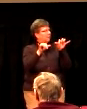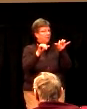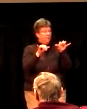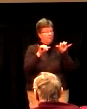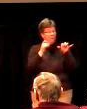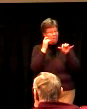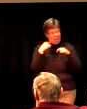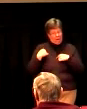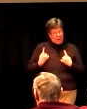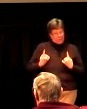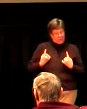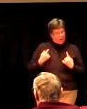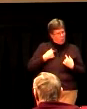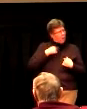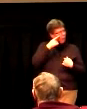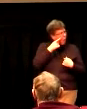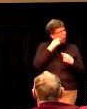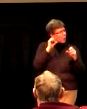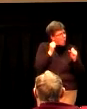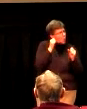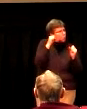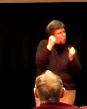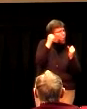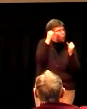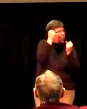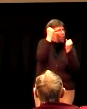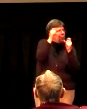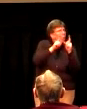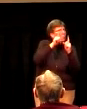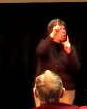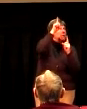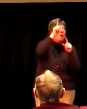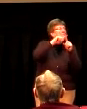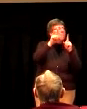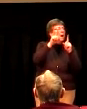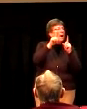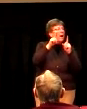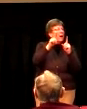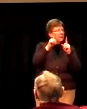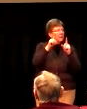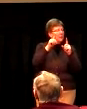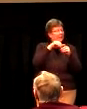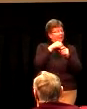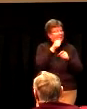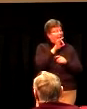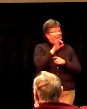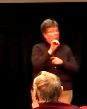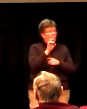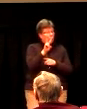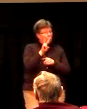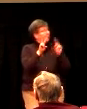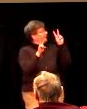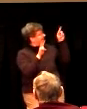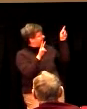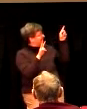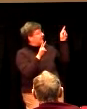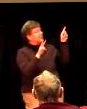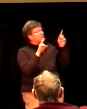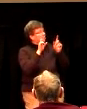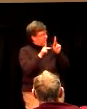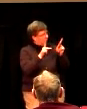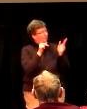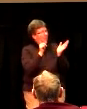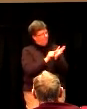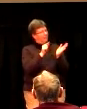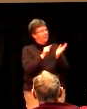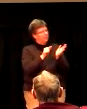had been that it just got colder and colder and colder as you went up. But then within 2 days, in 1902, these people both published the